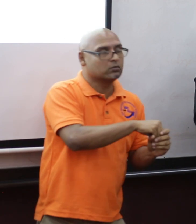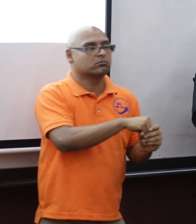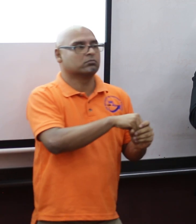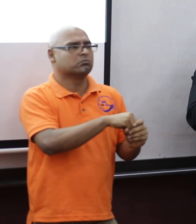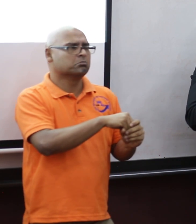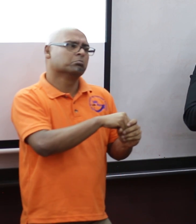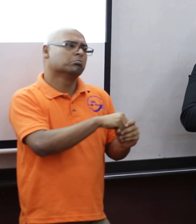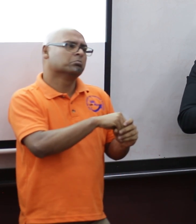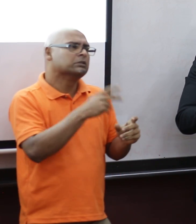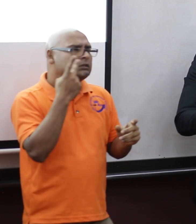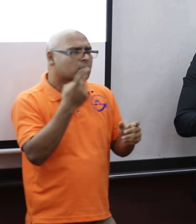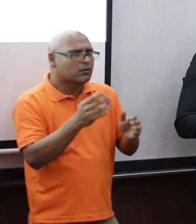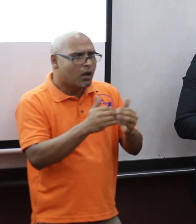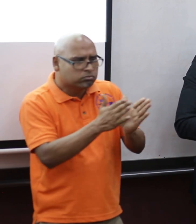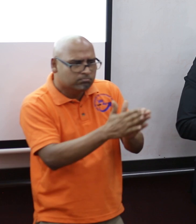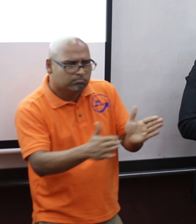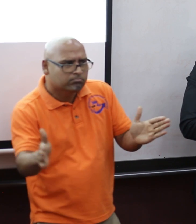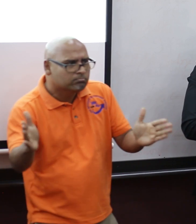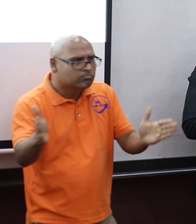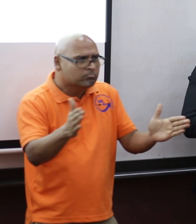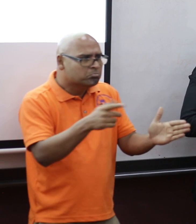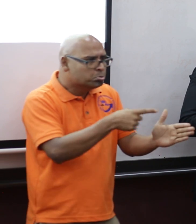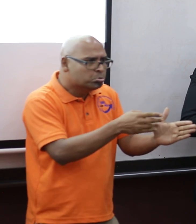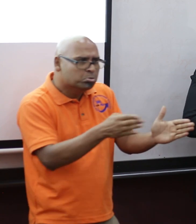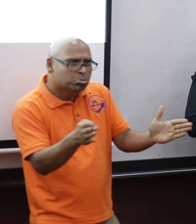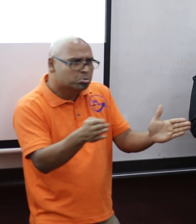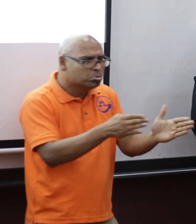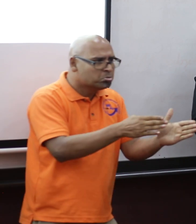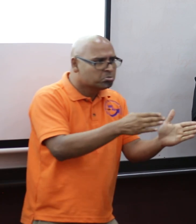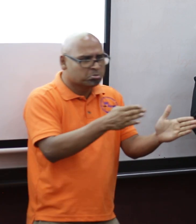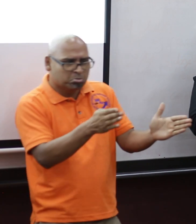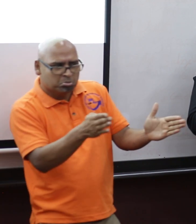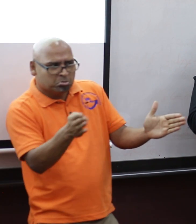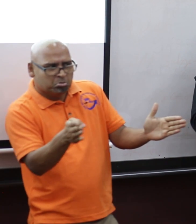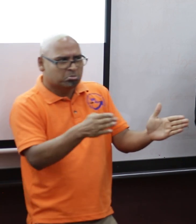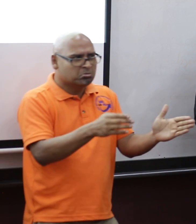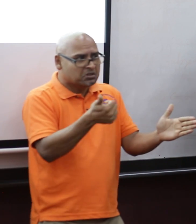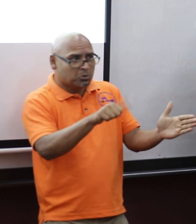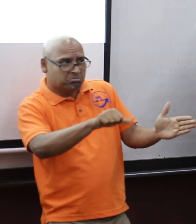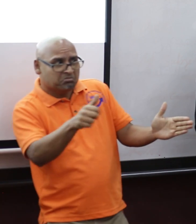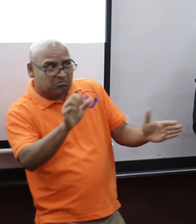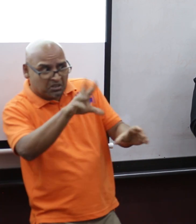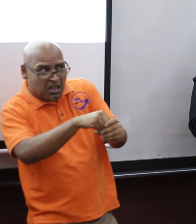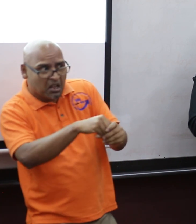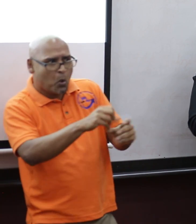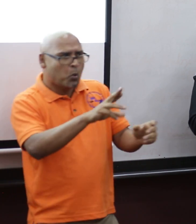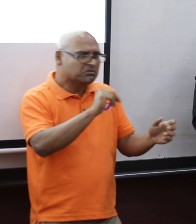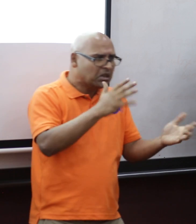on the spectrum and allow them to be integrated. So those are the things that we have to do, look for the